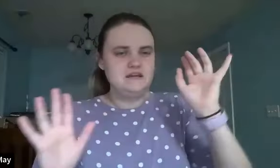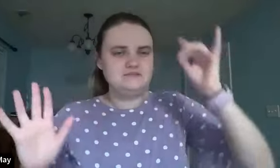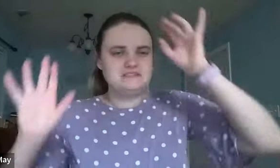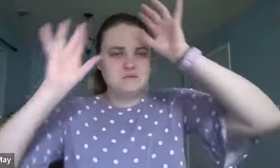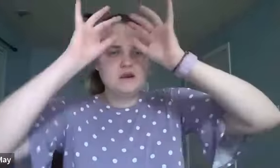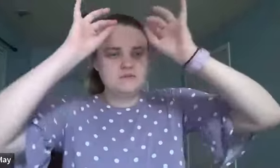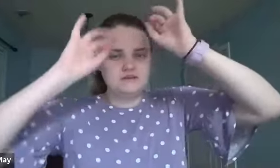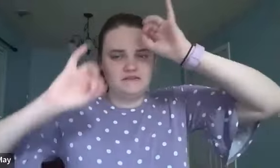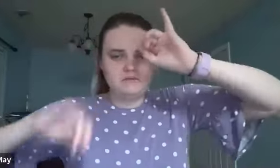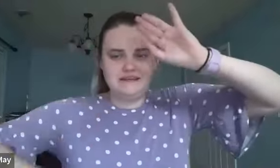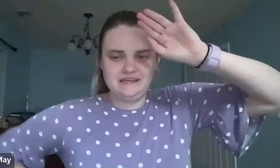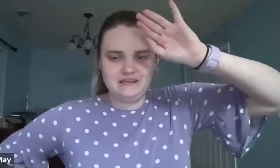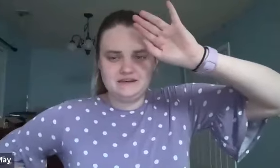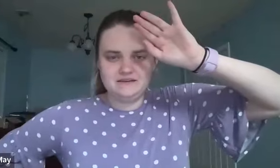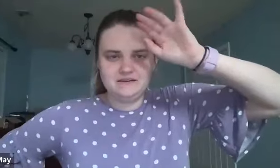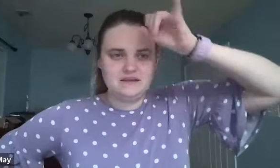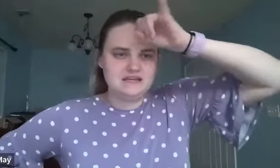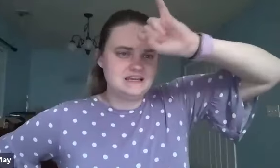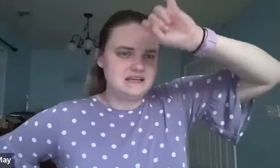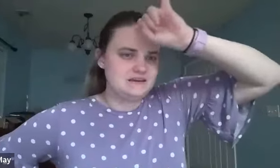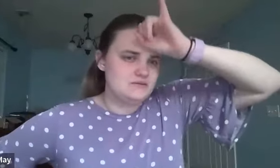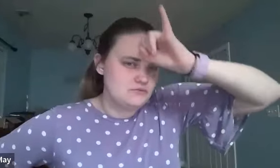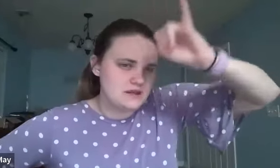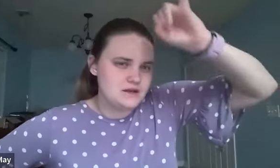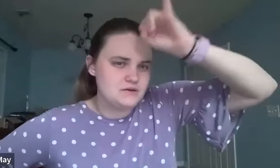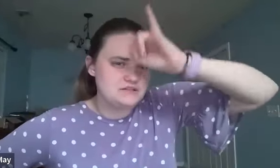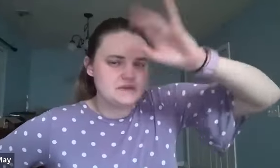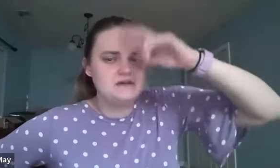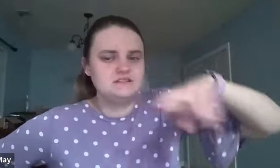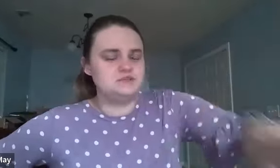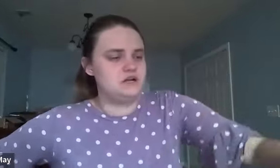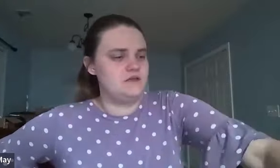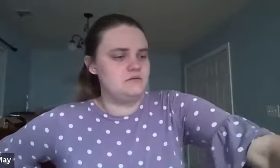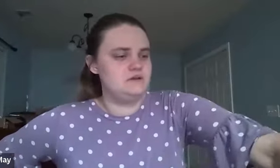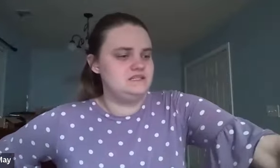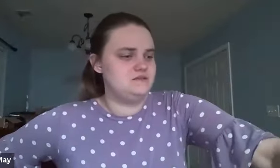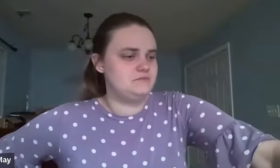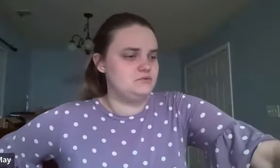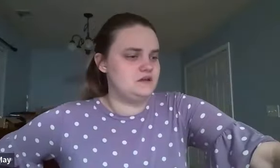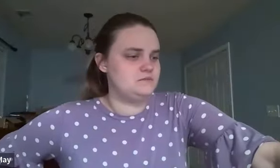rhino's somewhere up here like that one again. It's like rhino or something. I'll have to double check on that one. Let me see if I can pull that up real